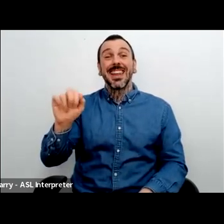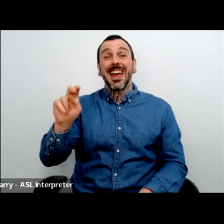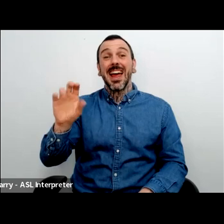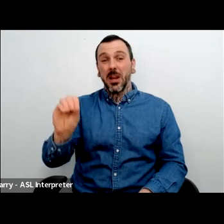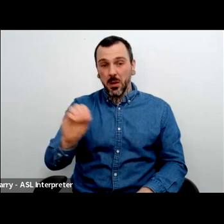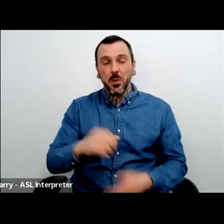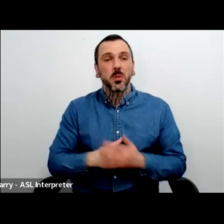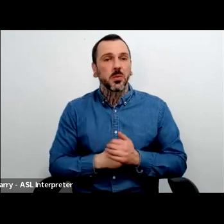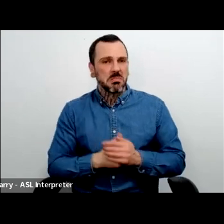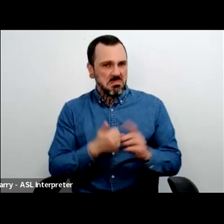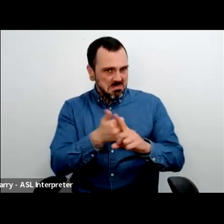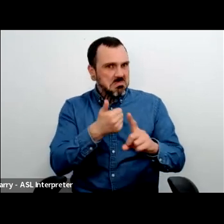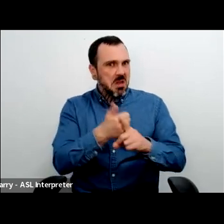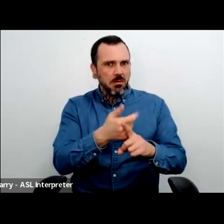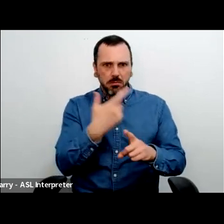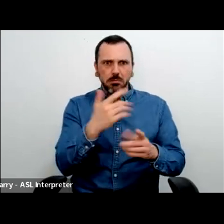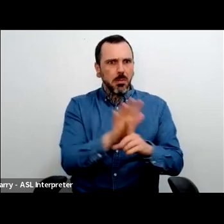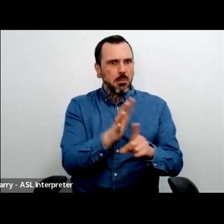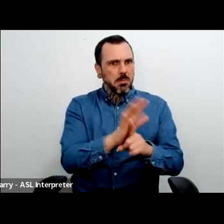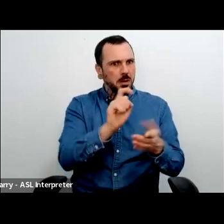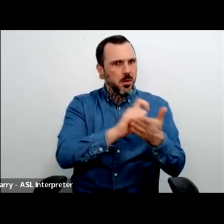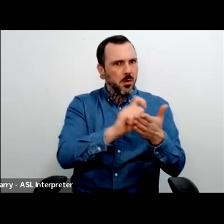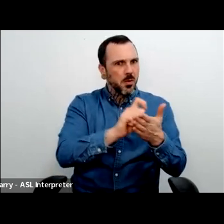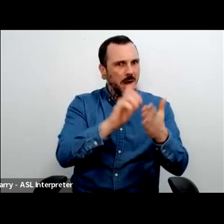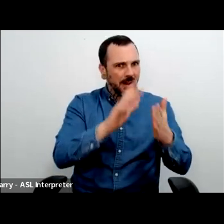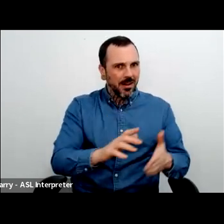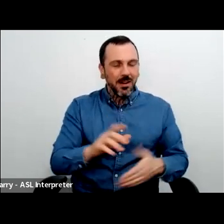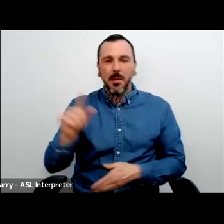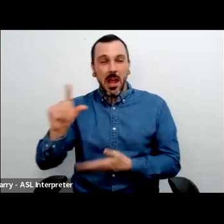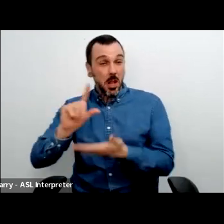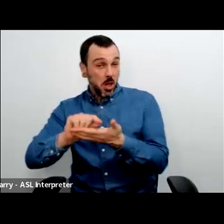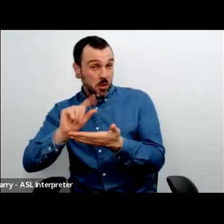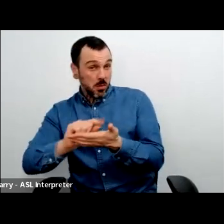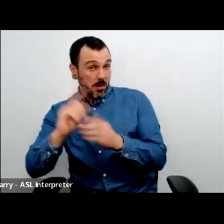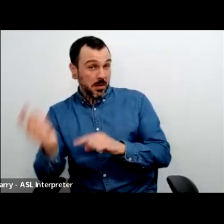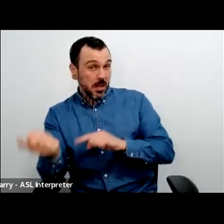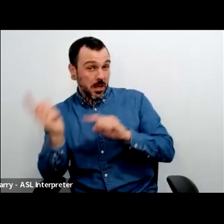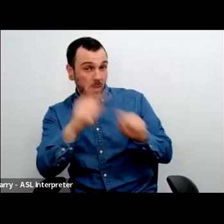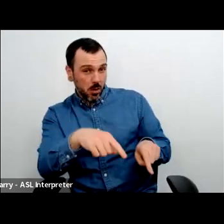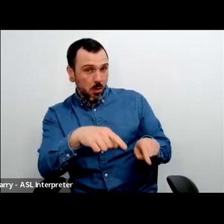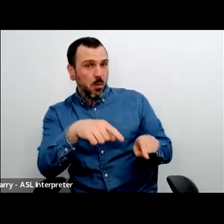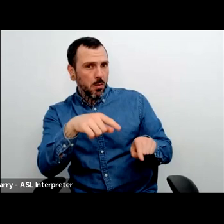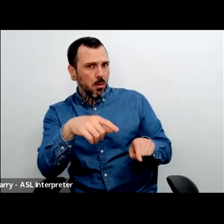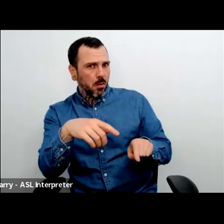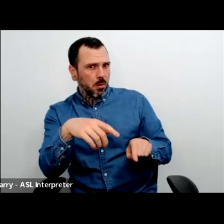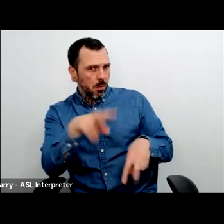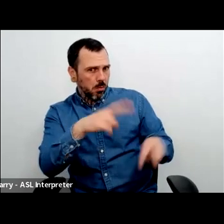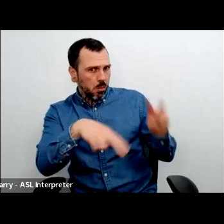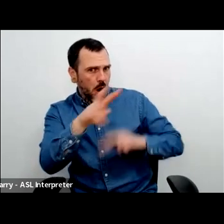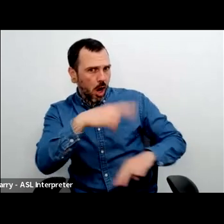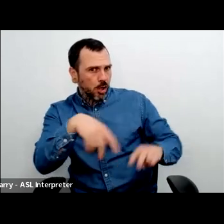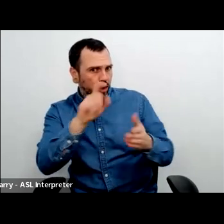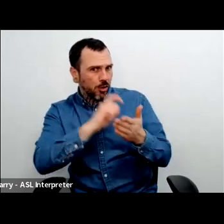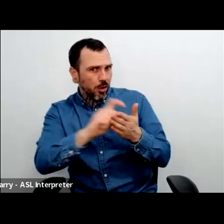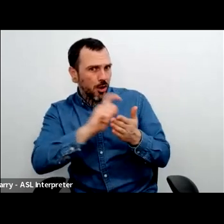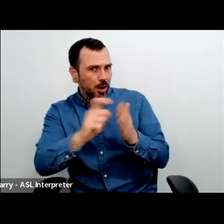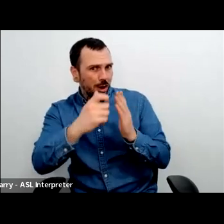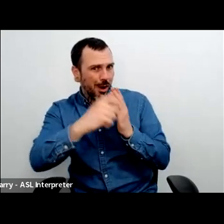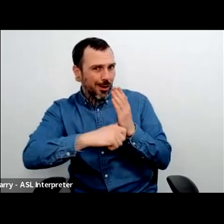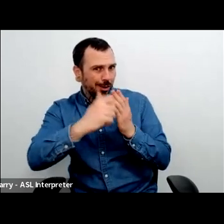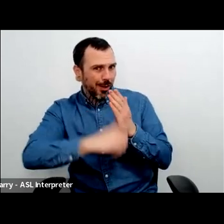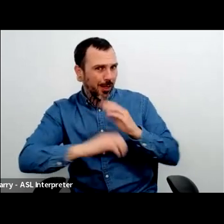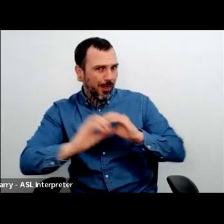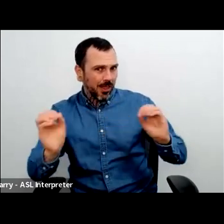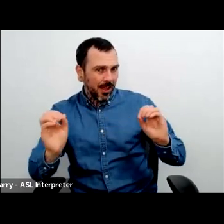Brendan Kelly, out of his own diligence, called Steve and said, I'm going to find a way to interview you, but they